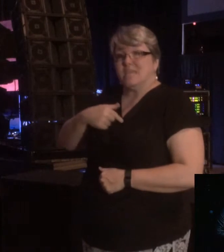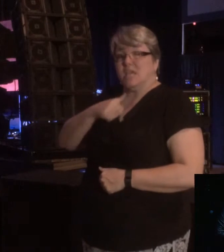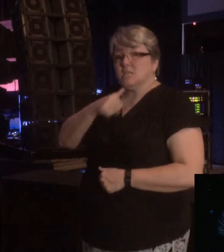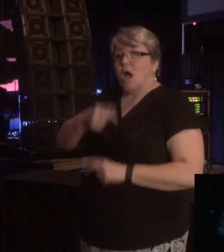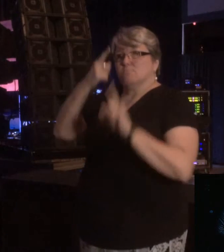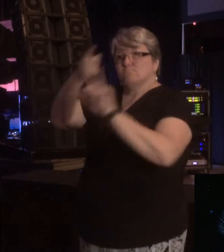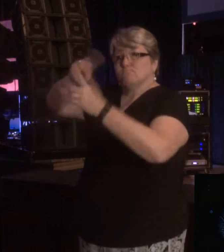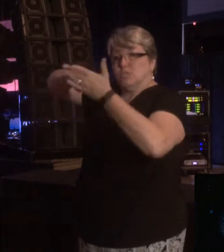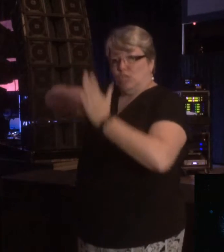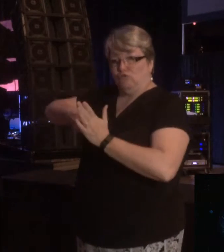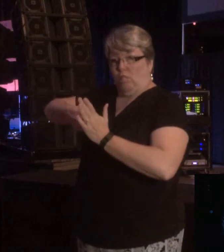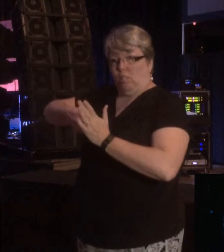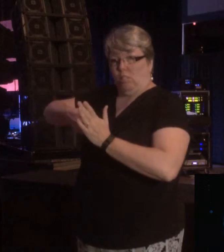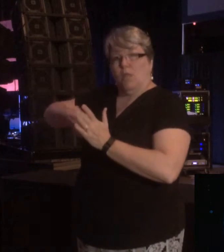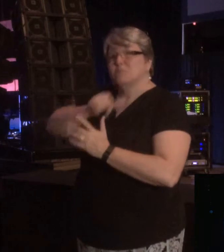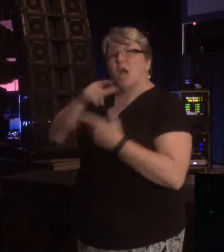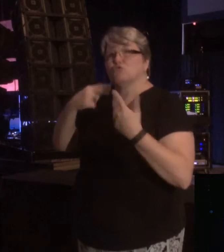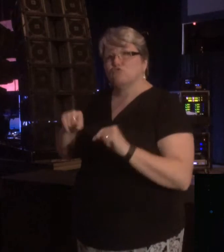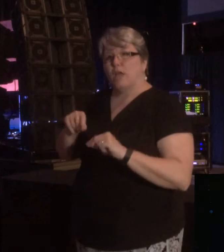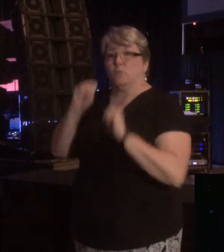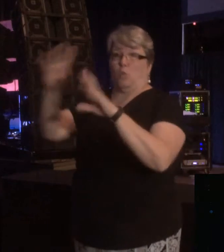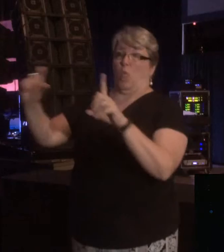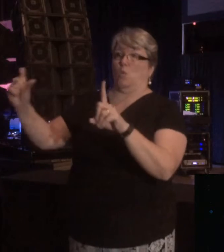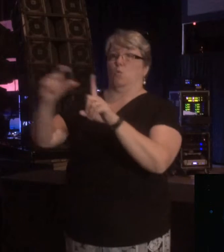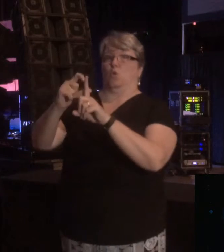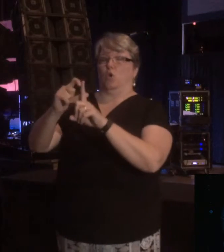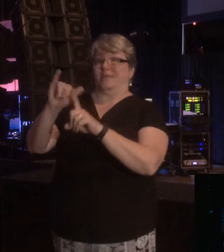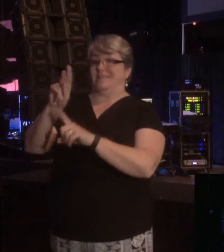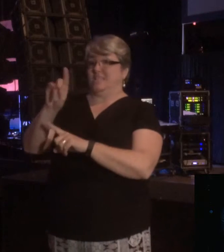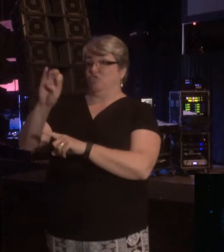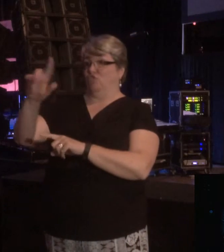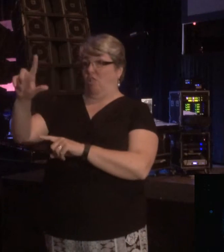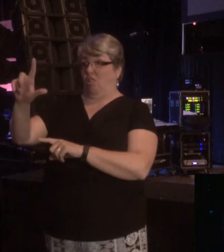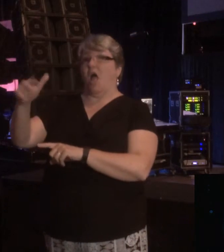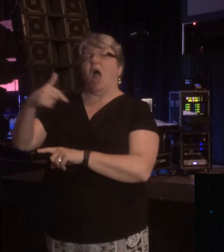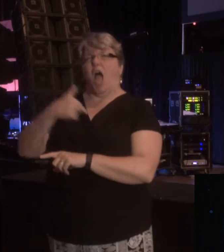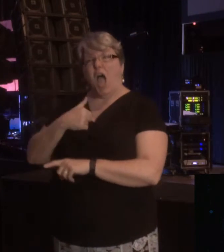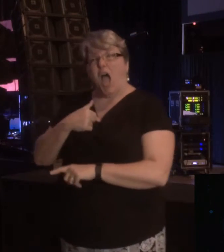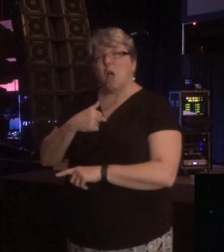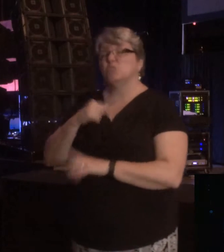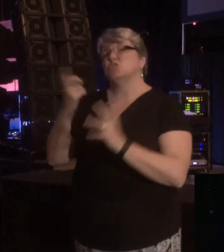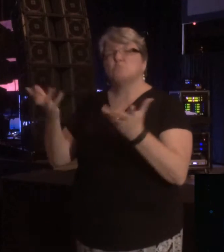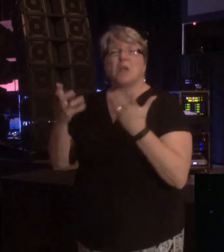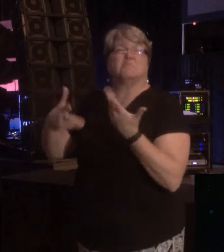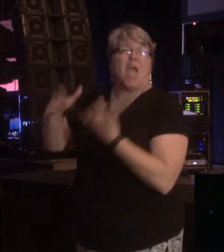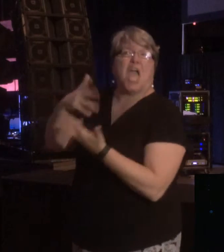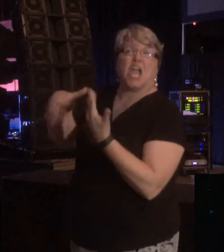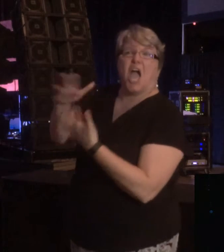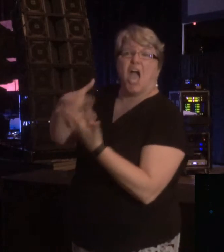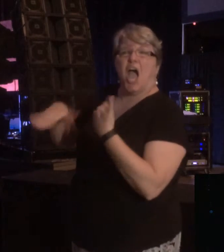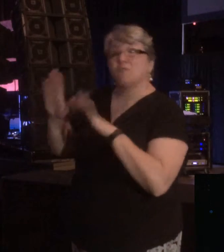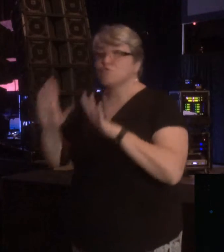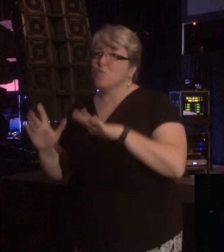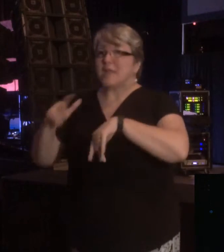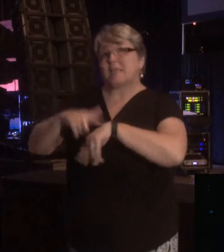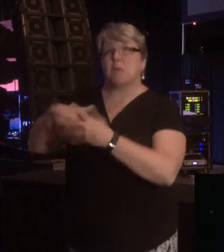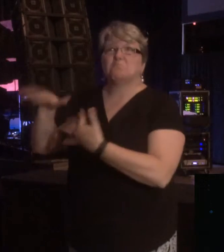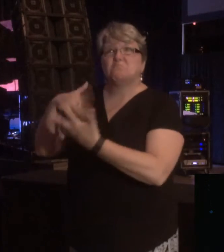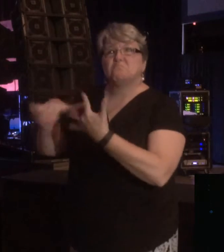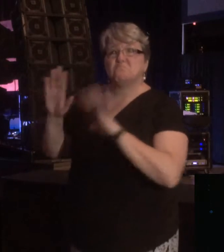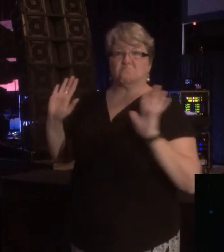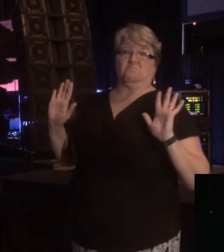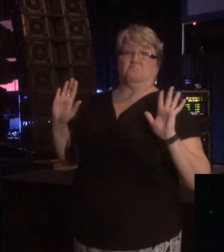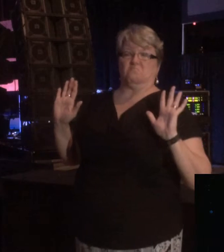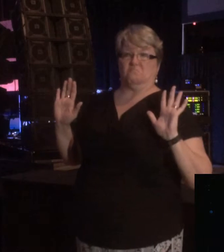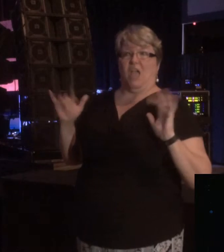be very clear about how we're going to structure that time, because I talked to so many couples who are like, well, he's rolling in from another town, so of course he'll just stay at